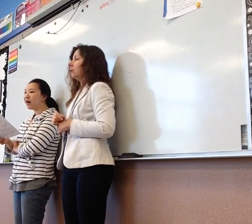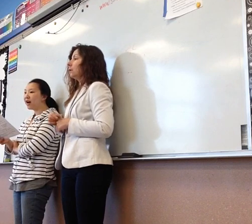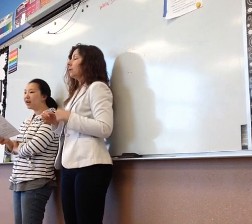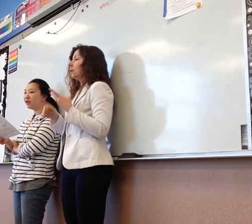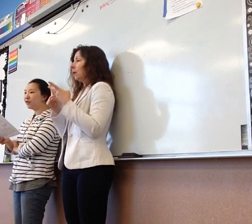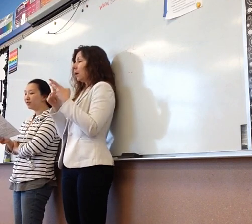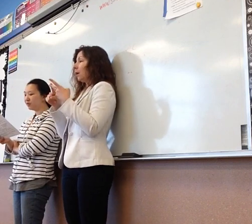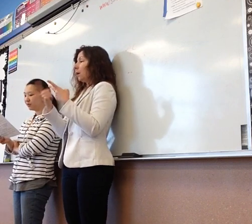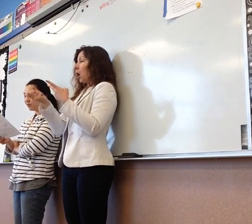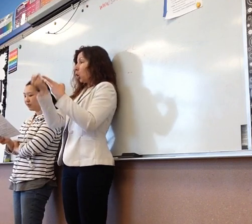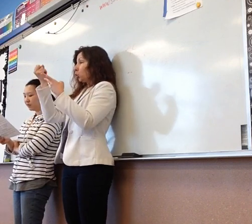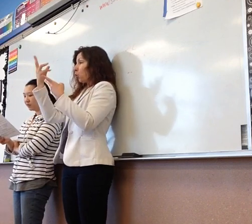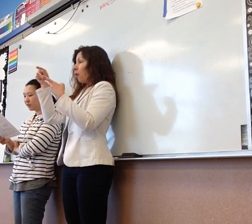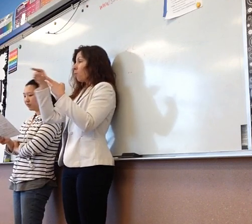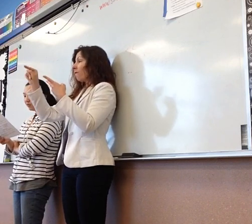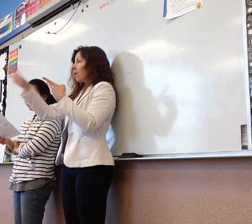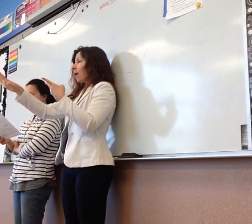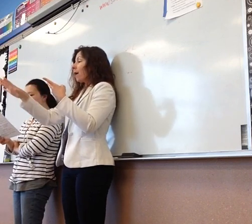12-5,